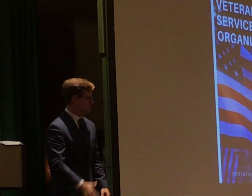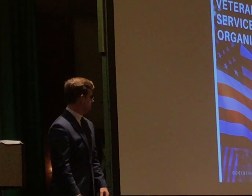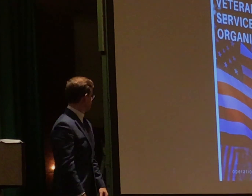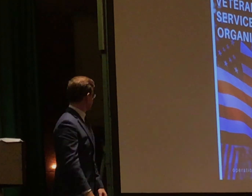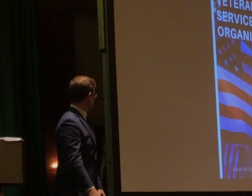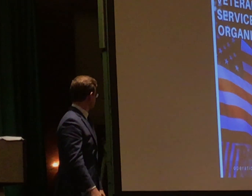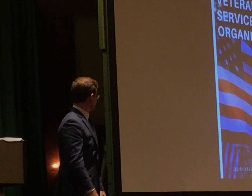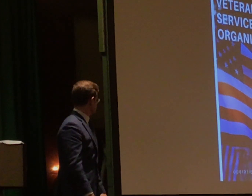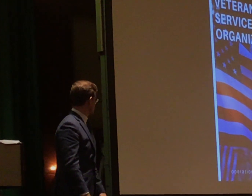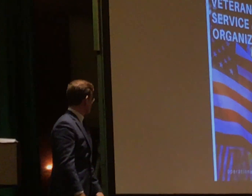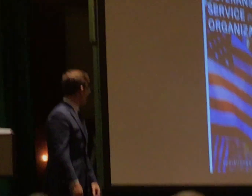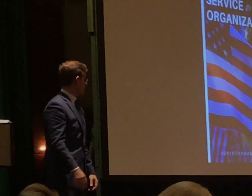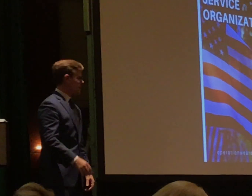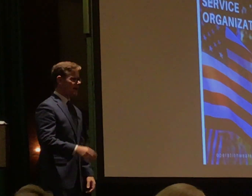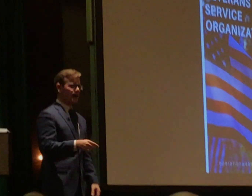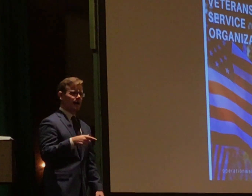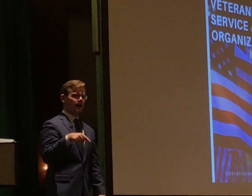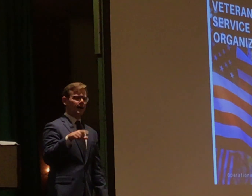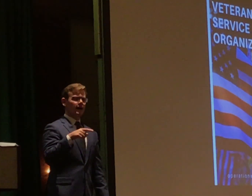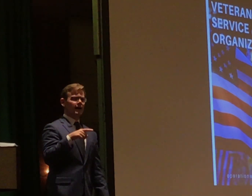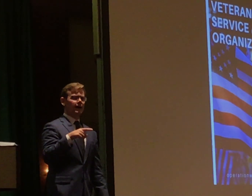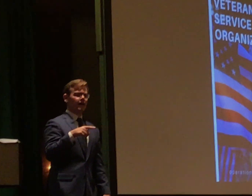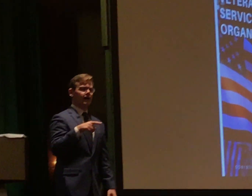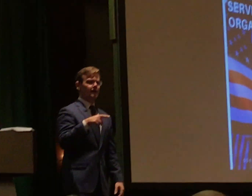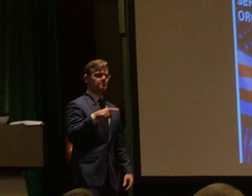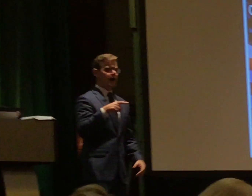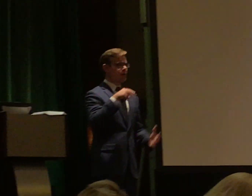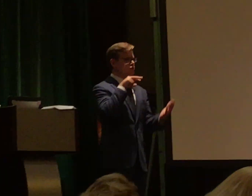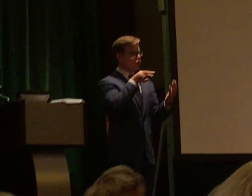they could send a letter as well.